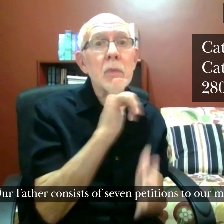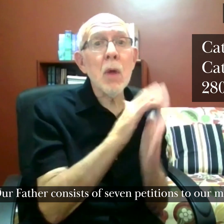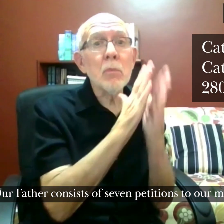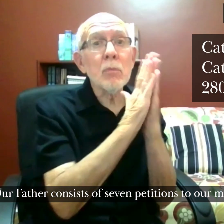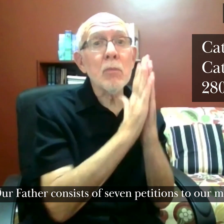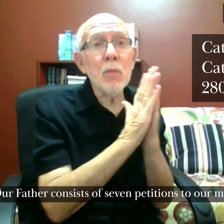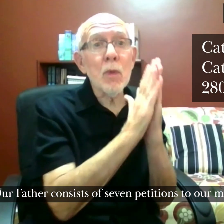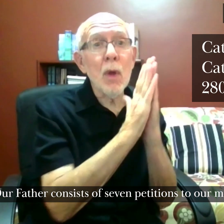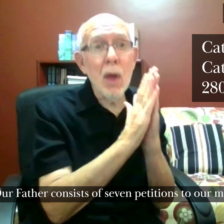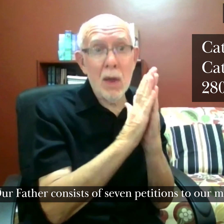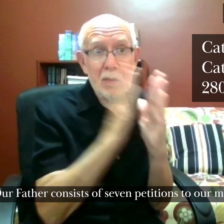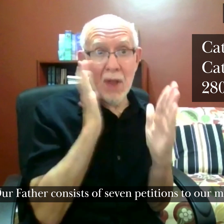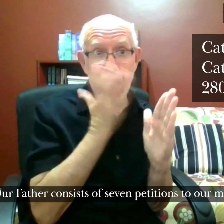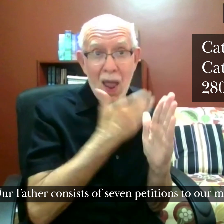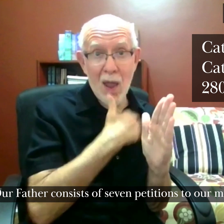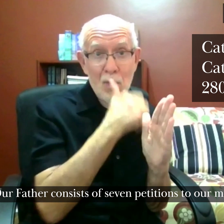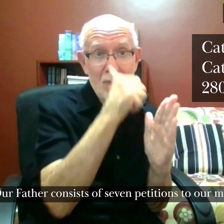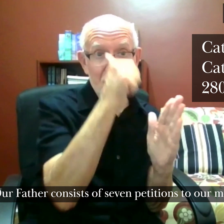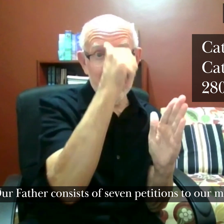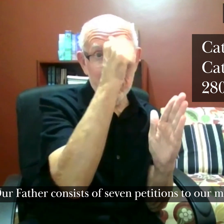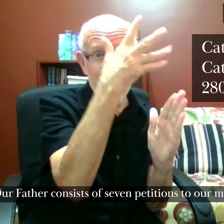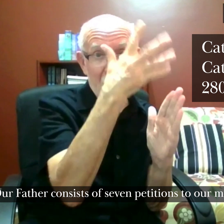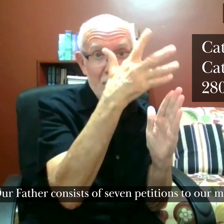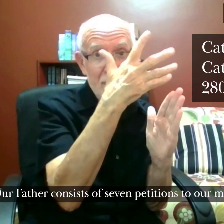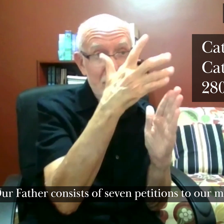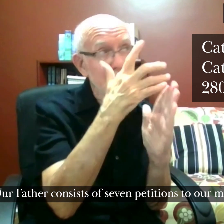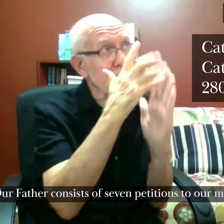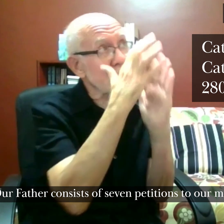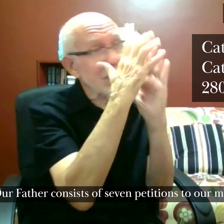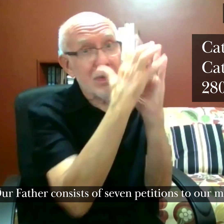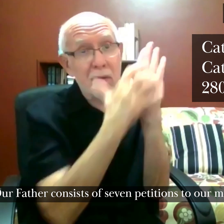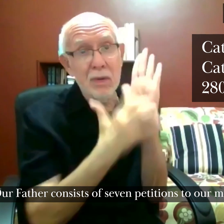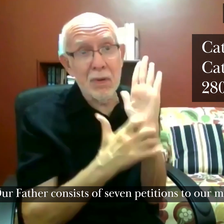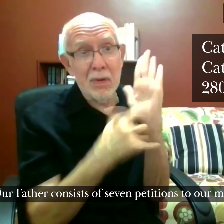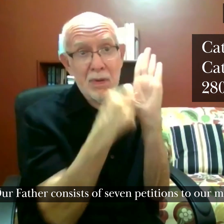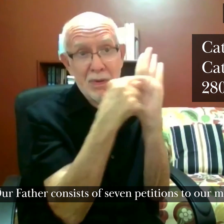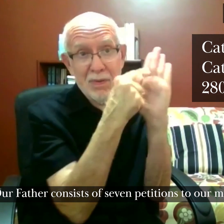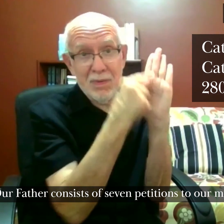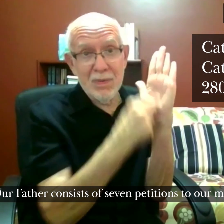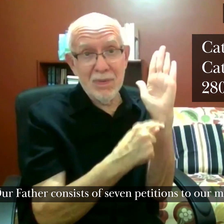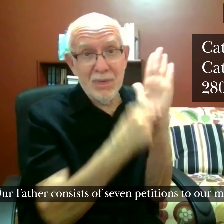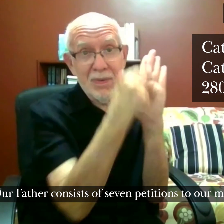The Our Father consists of 7 petitions to our merciful Father in heaven.